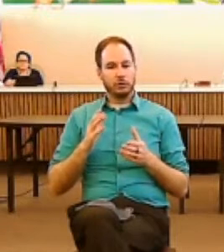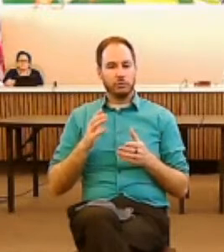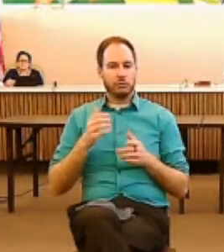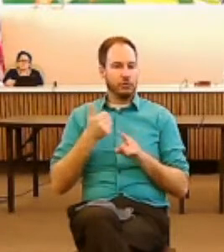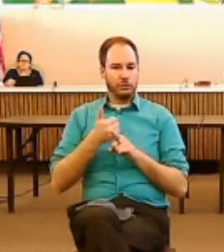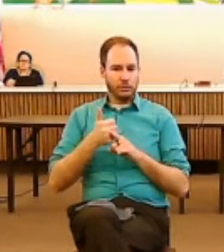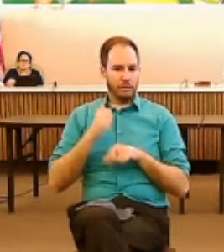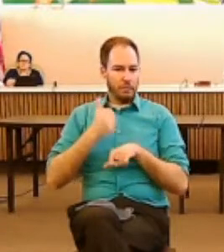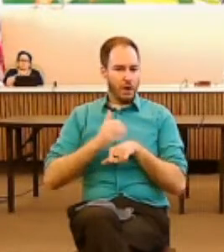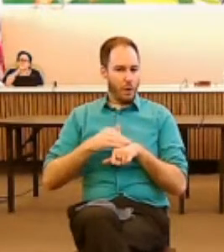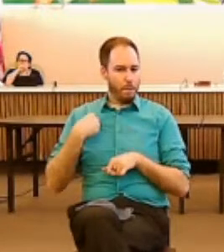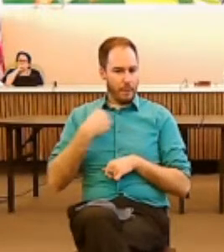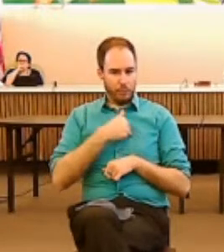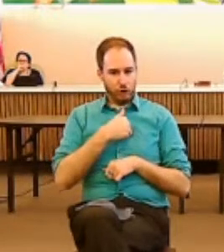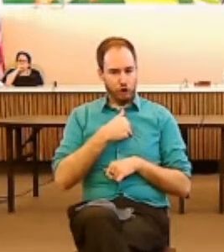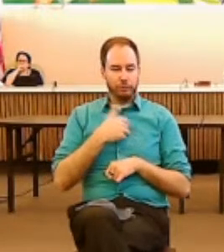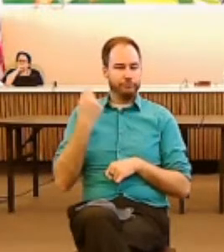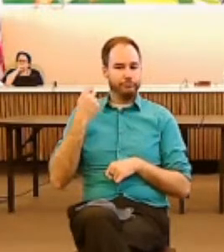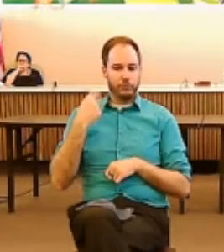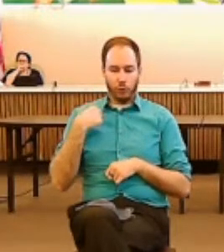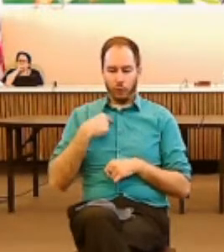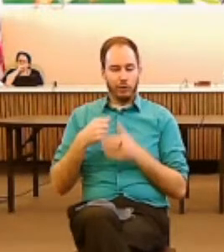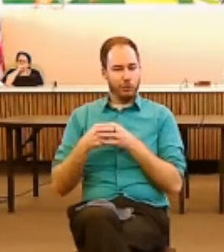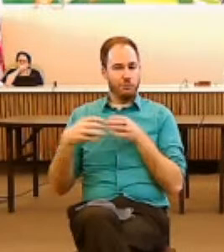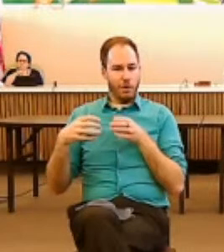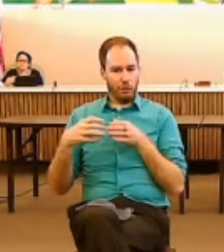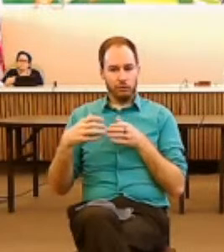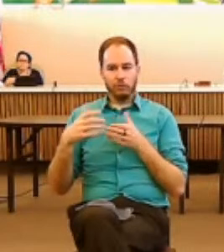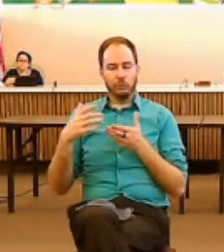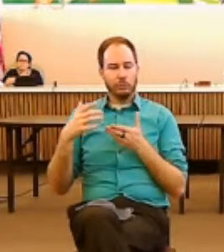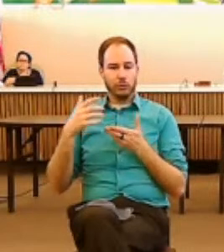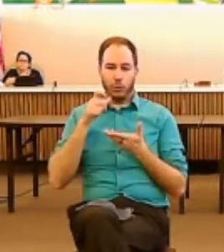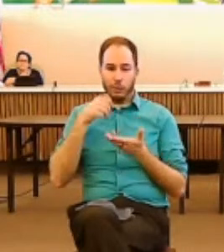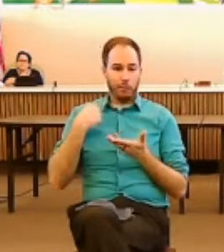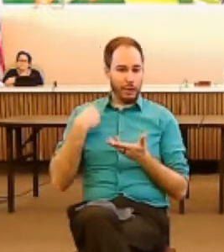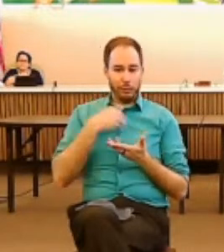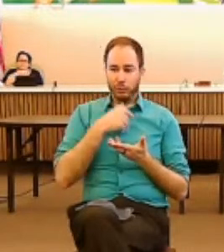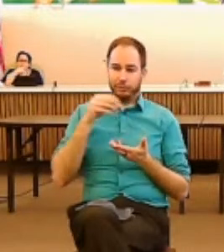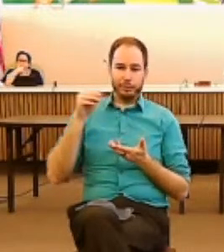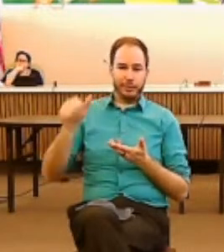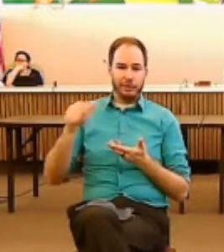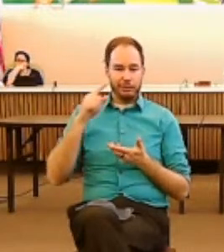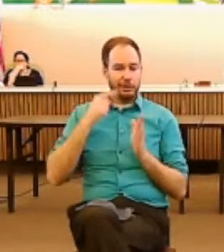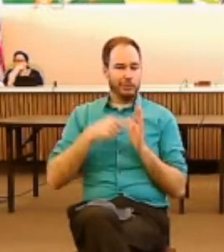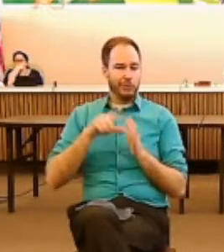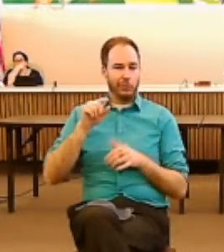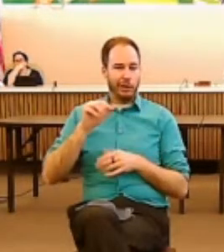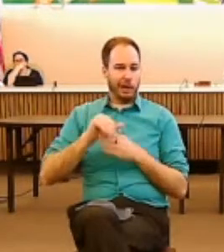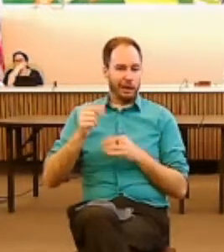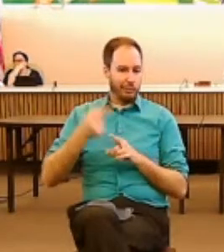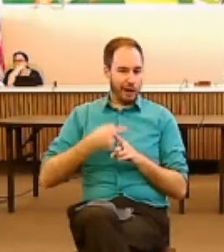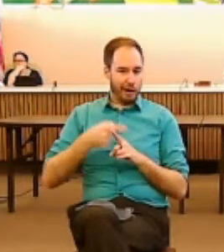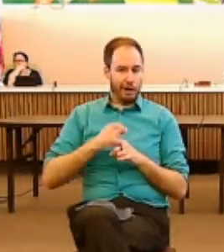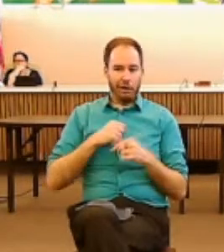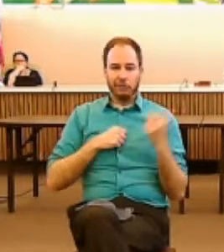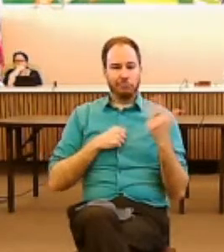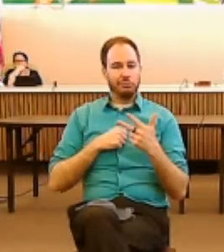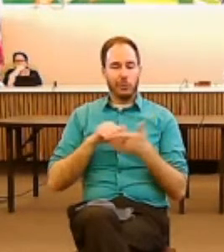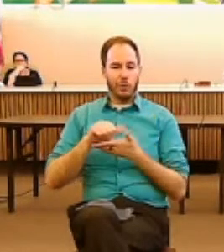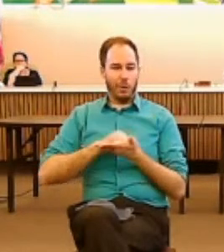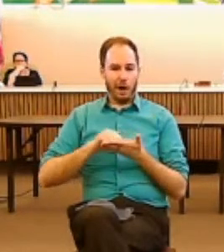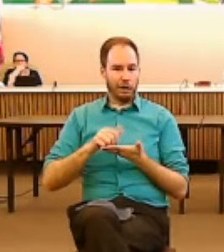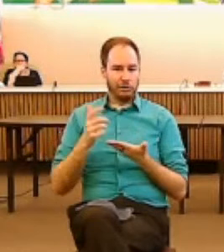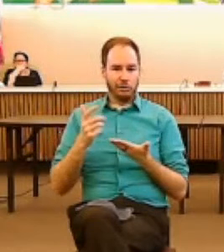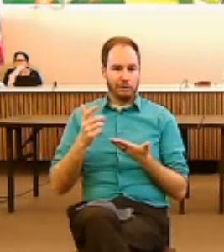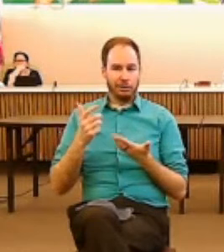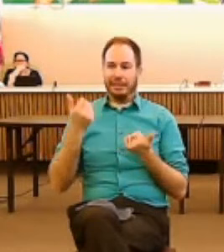membership based. So as we grow, somebody with a membership that's paying, let's say $20 a month, they can come in and wash their car